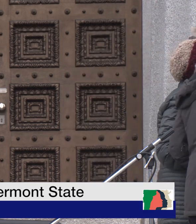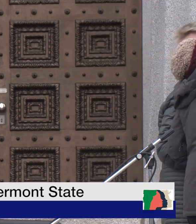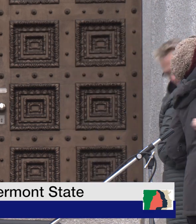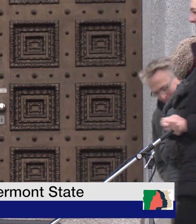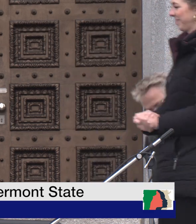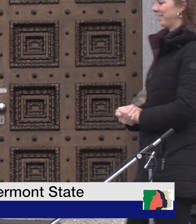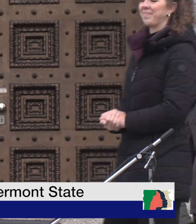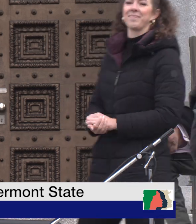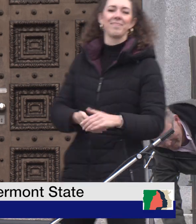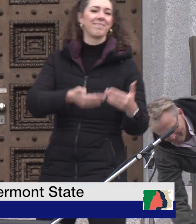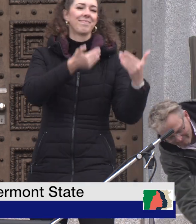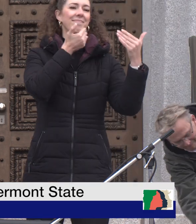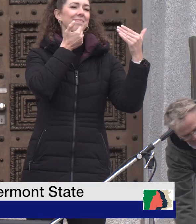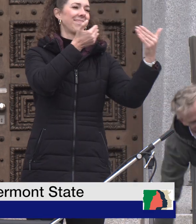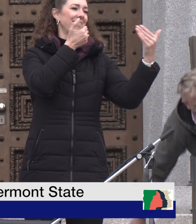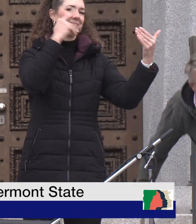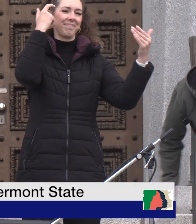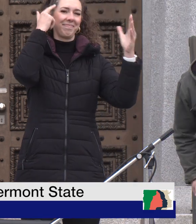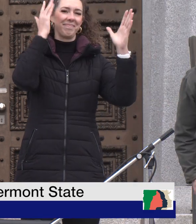Thank you, Governor Kunin.